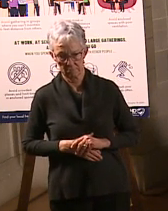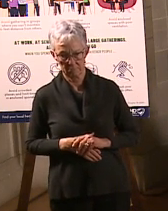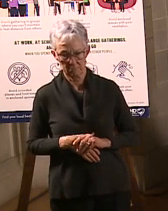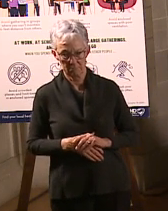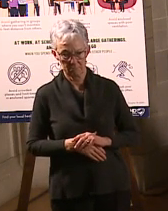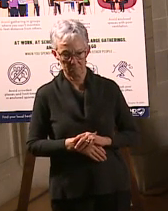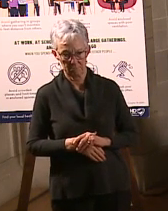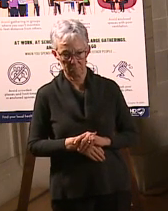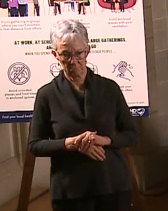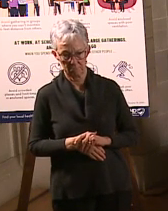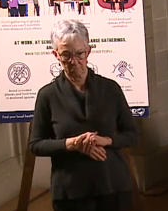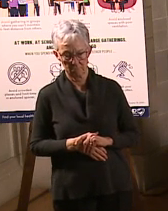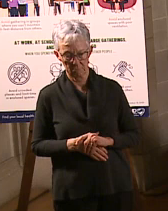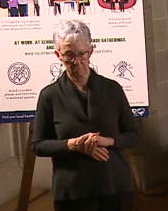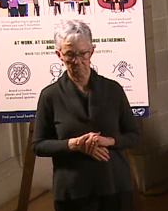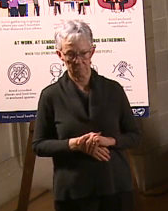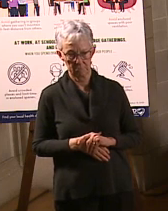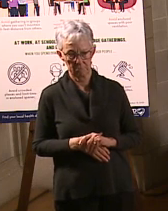Do you have any